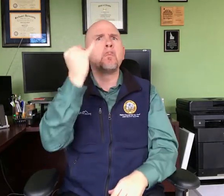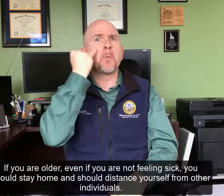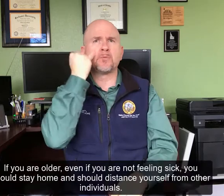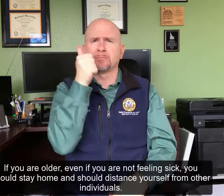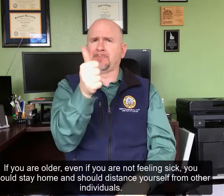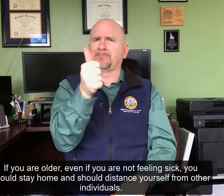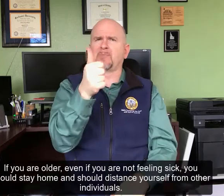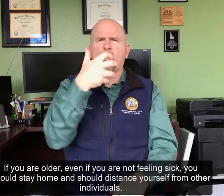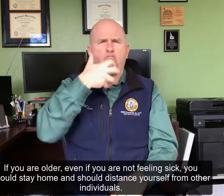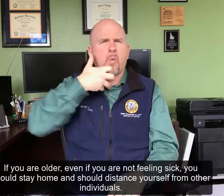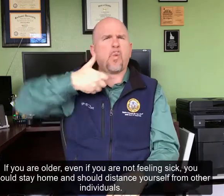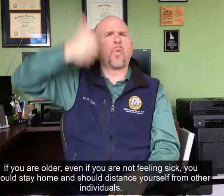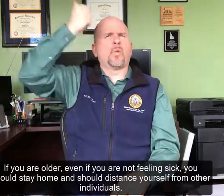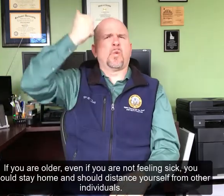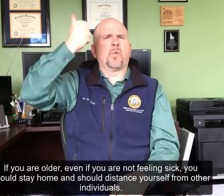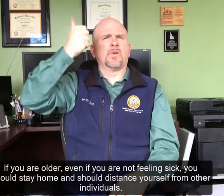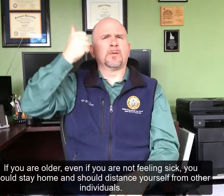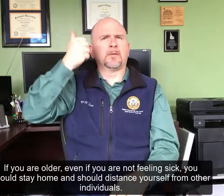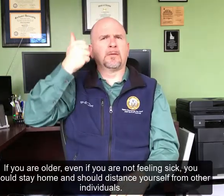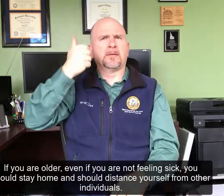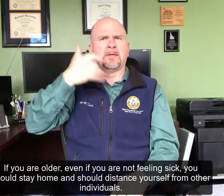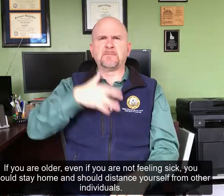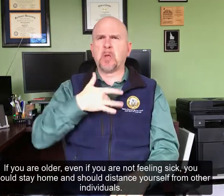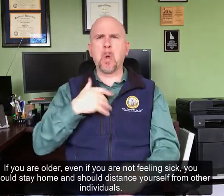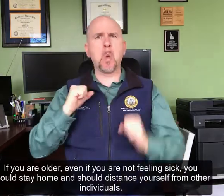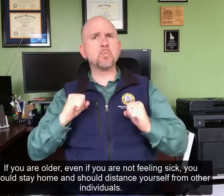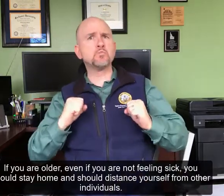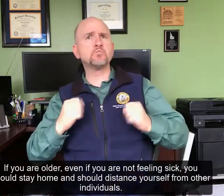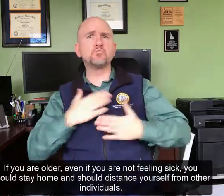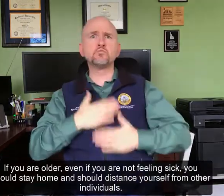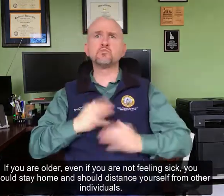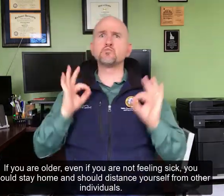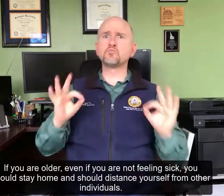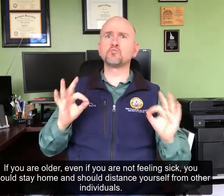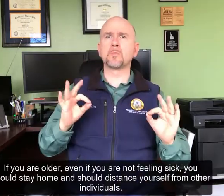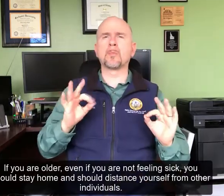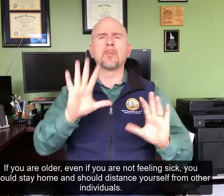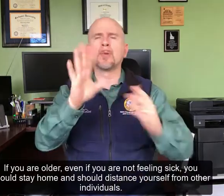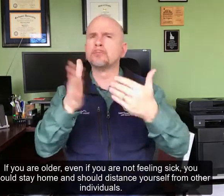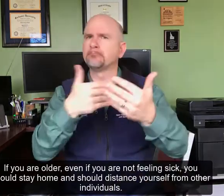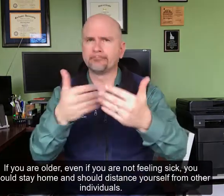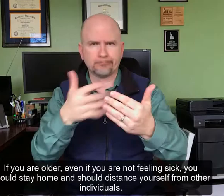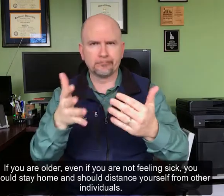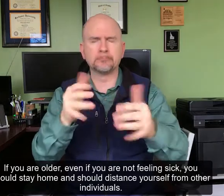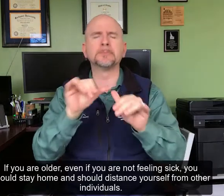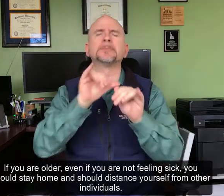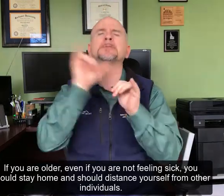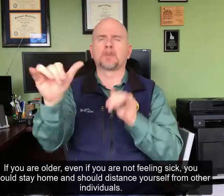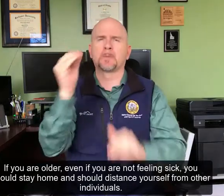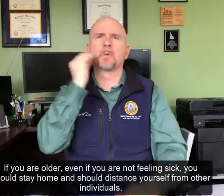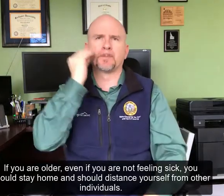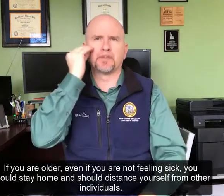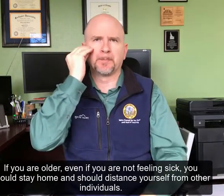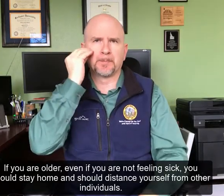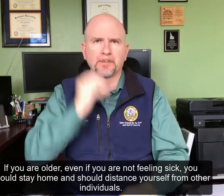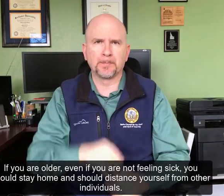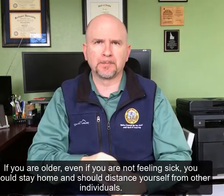If you are older, even if you are not feeling sick, you should stay home and should distance yourself from other